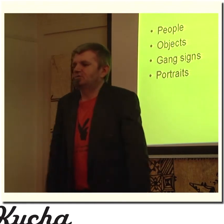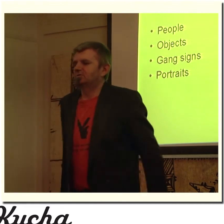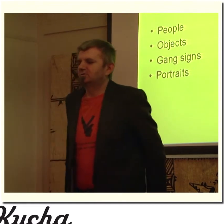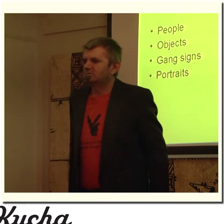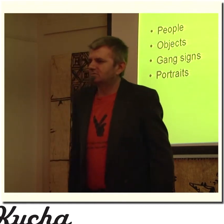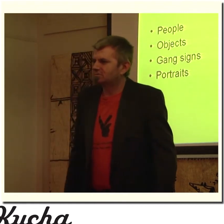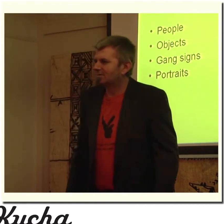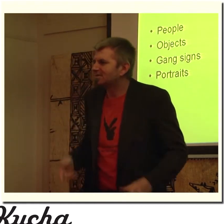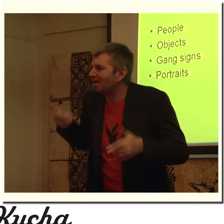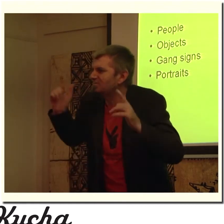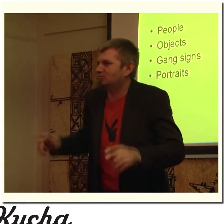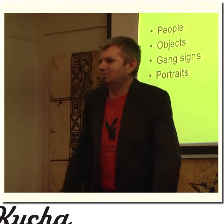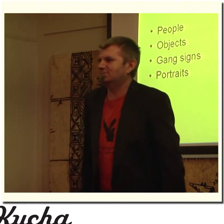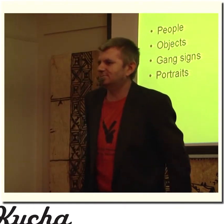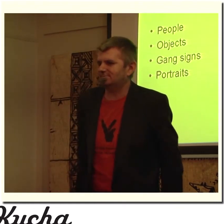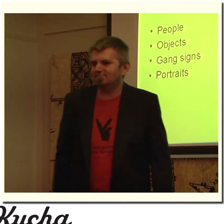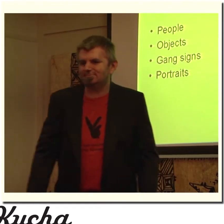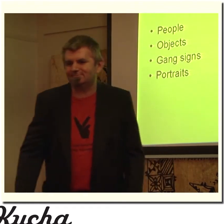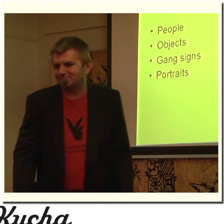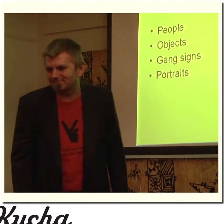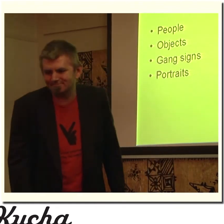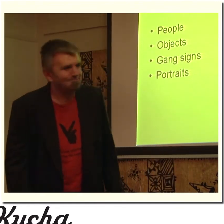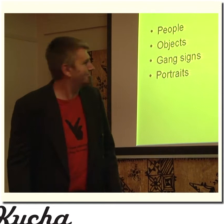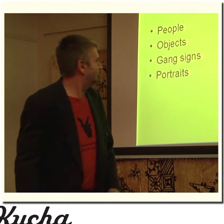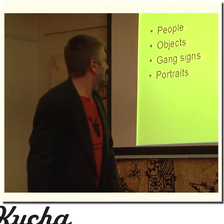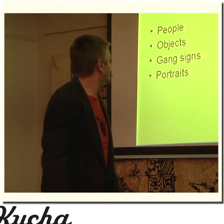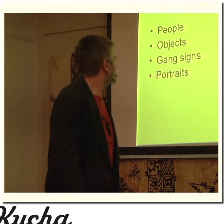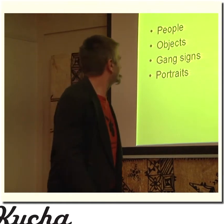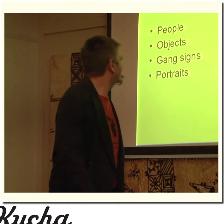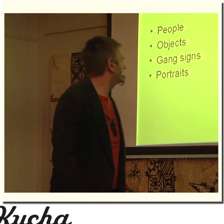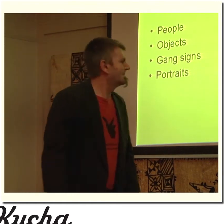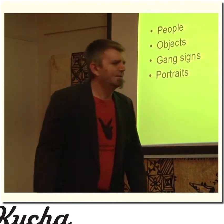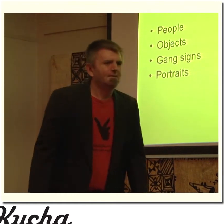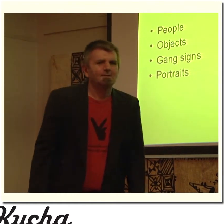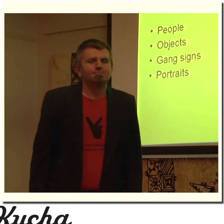sign language can be really dangerous. It's a dangerous language sometimes.